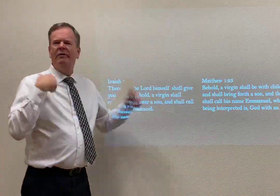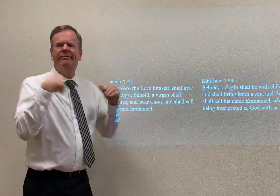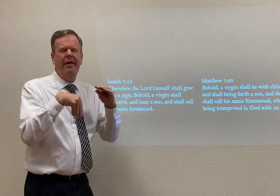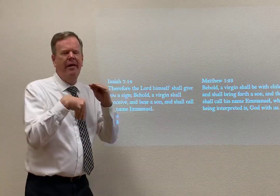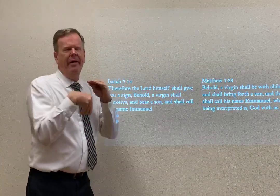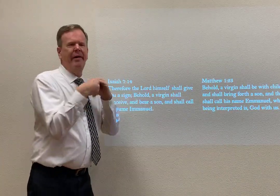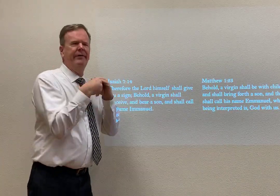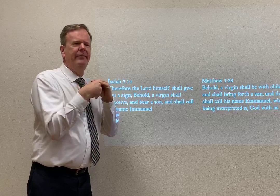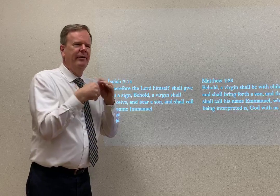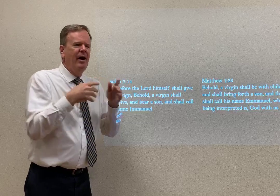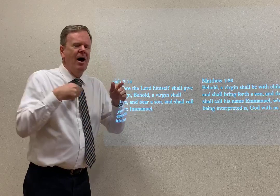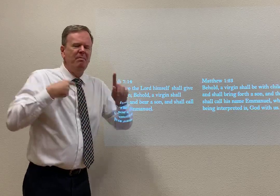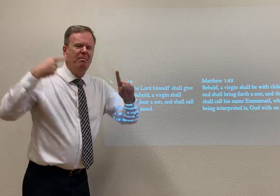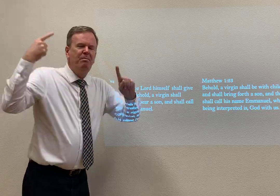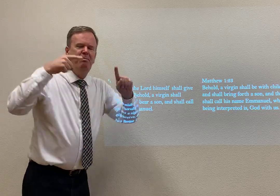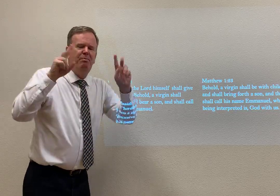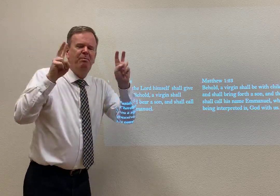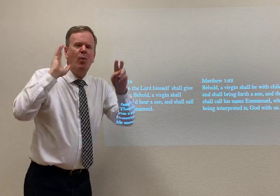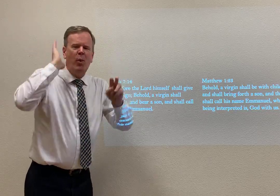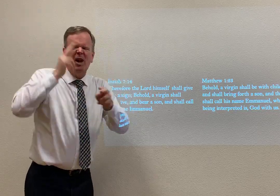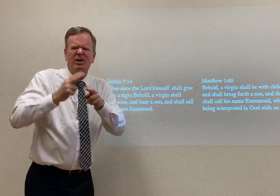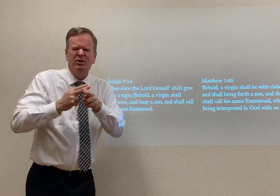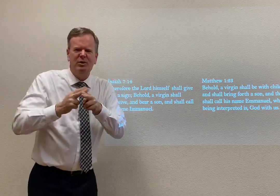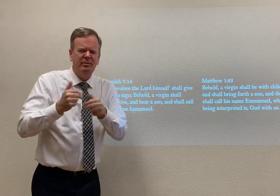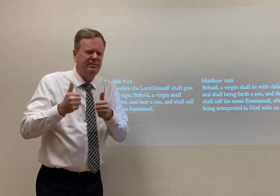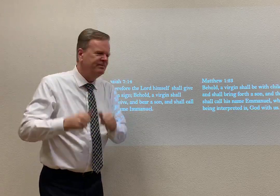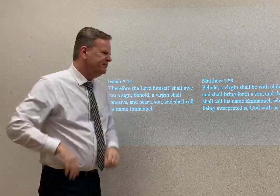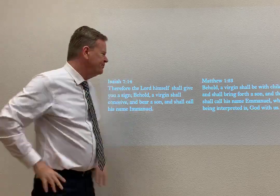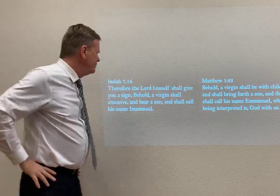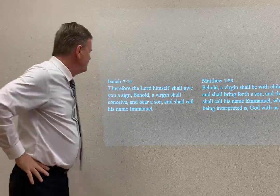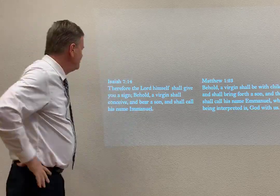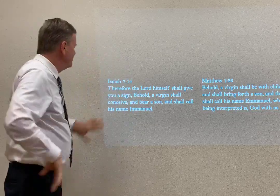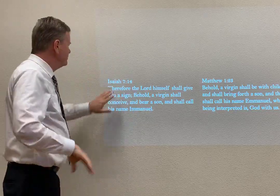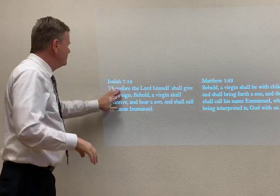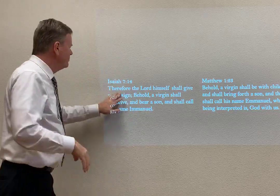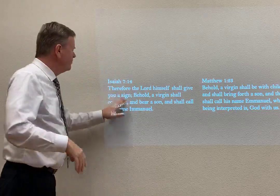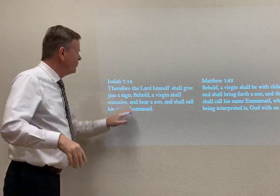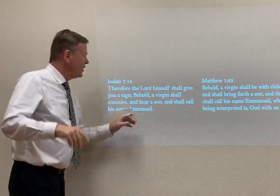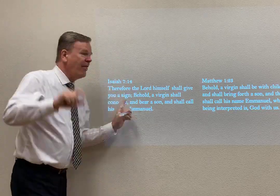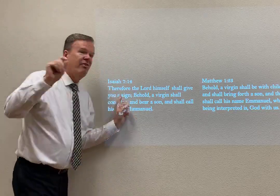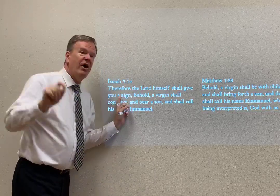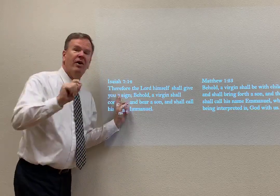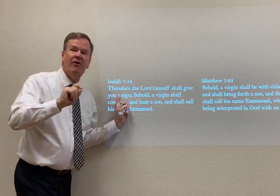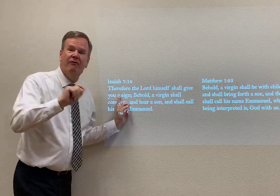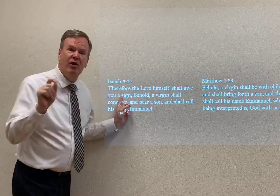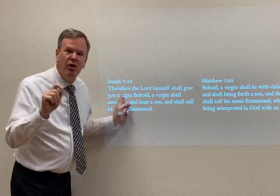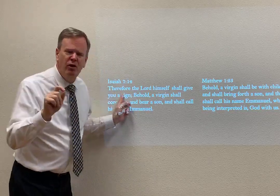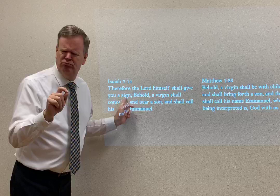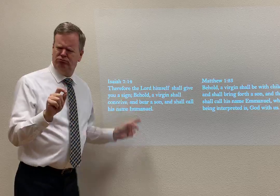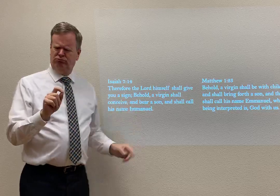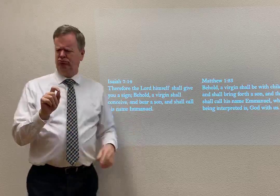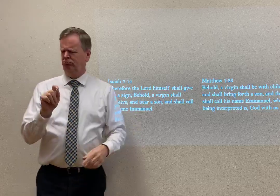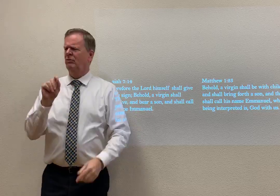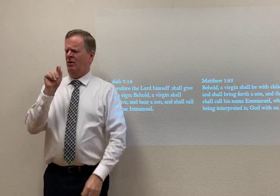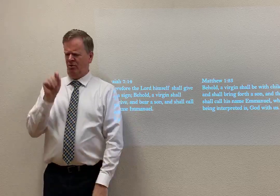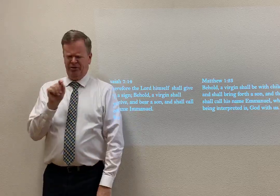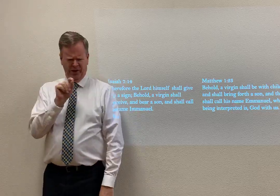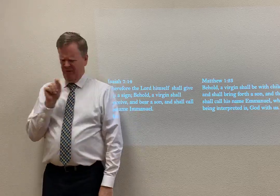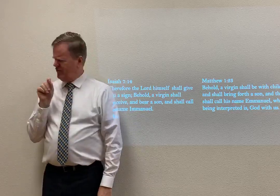Interesting. So I went ahead and I added, I'll get there in a minute, but the book of Isaiah chapter 7 verse